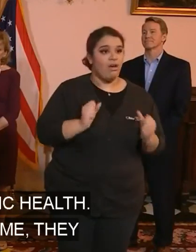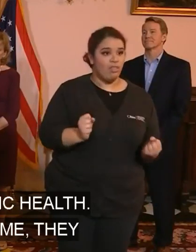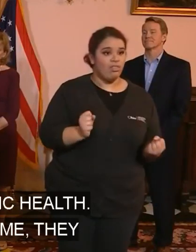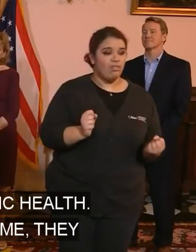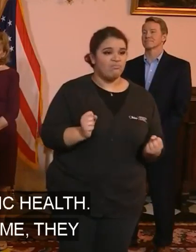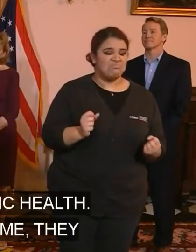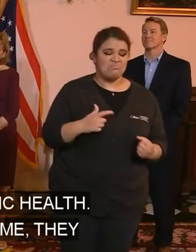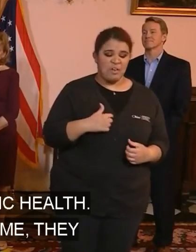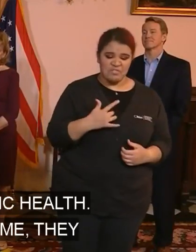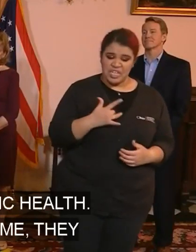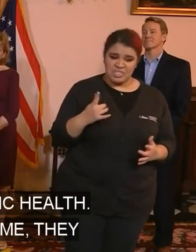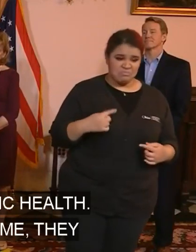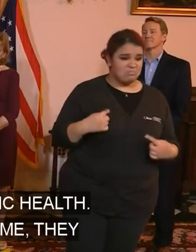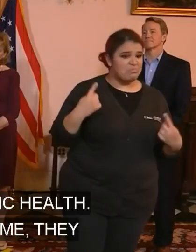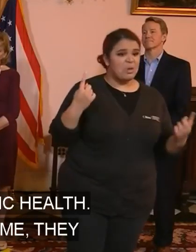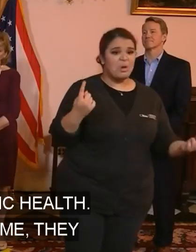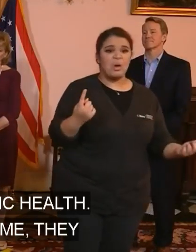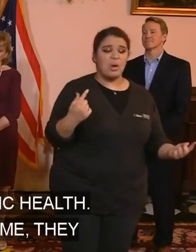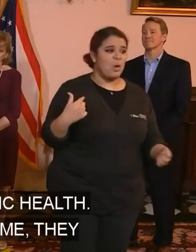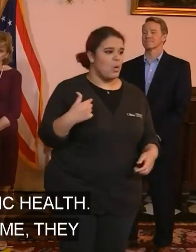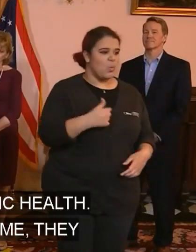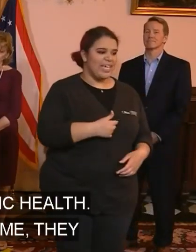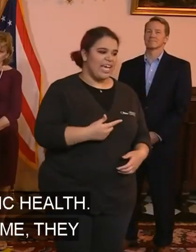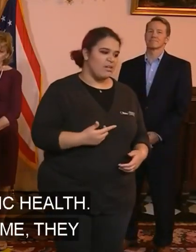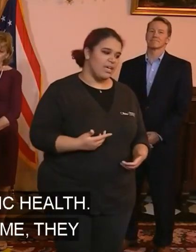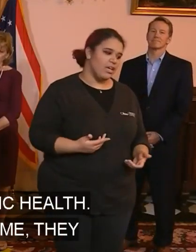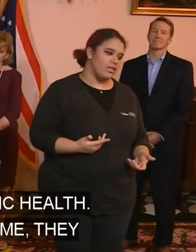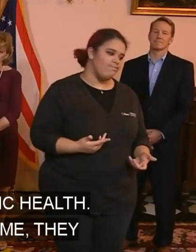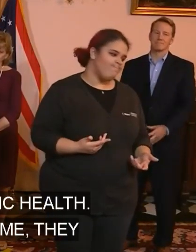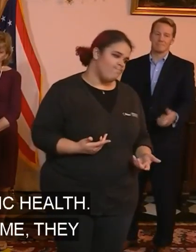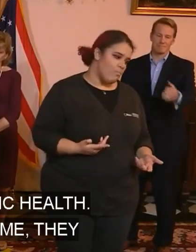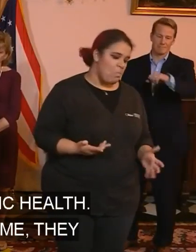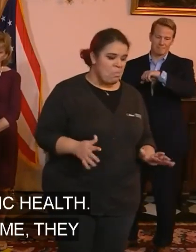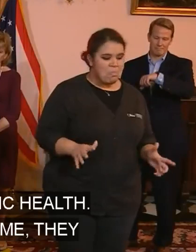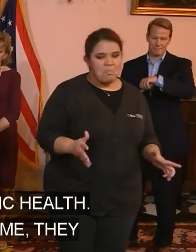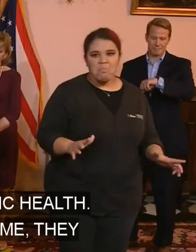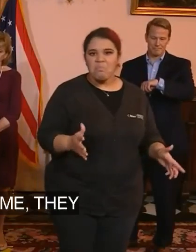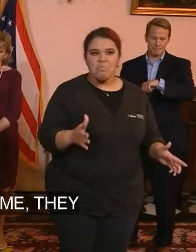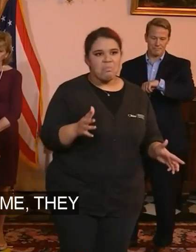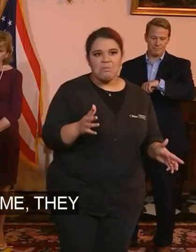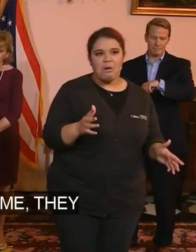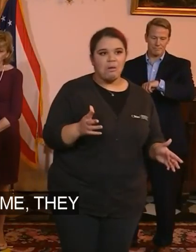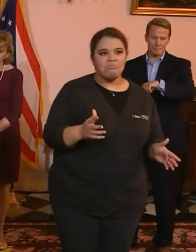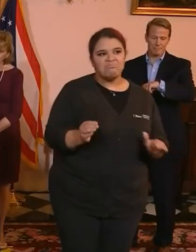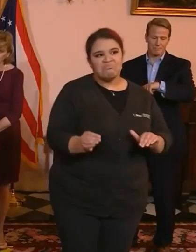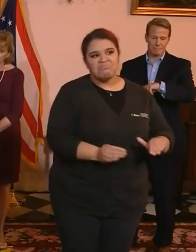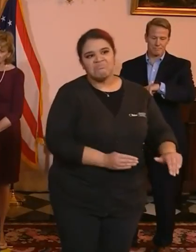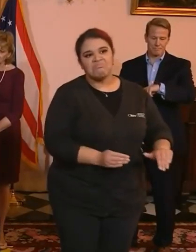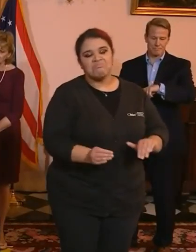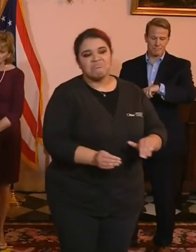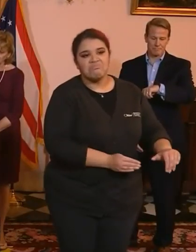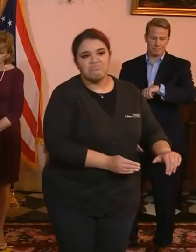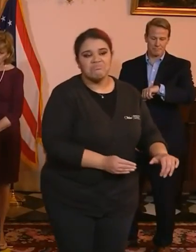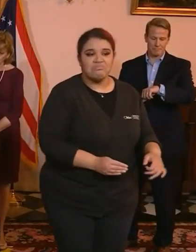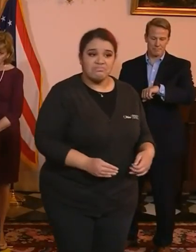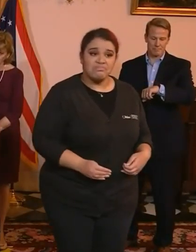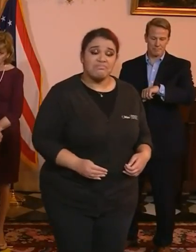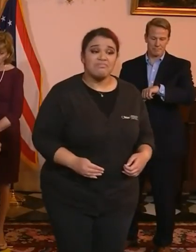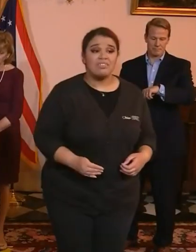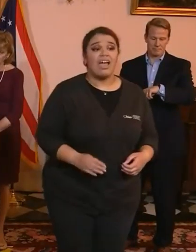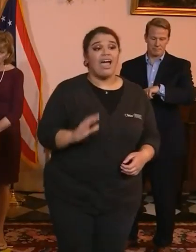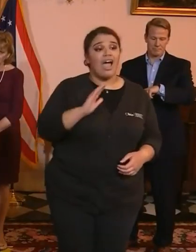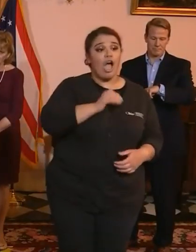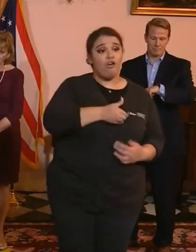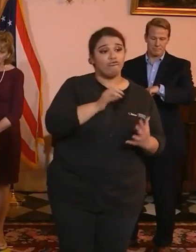problems that we face in Ohio, so many of them, so many of the challenges we face have to do with health